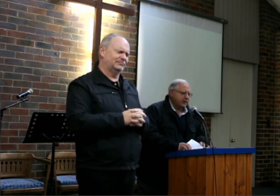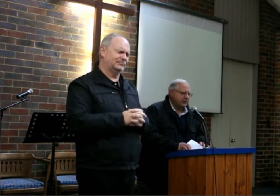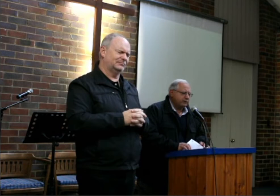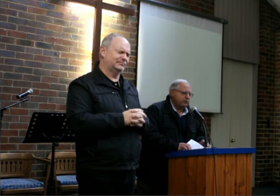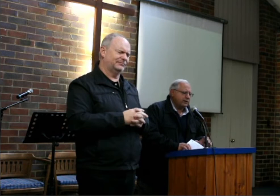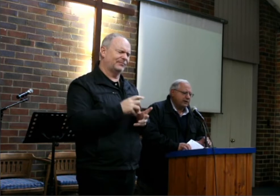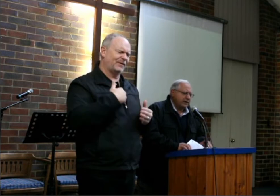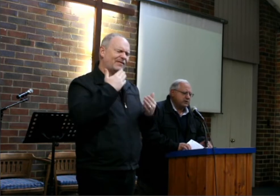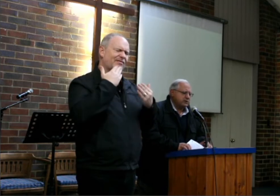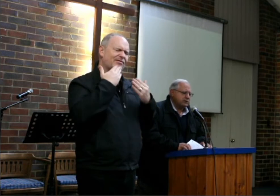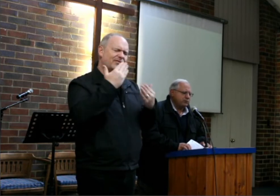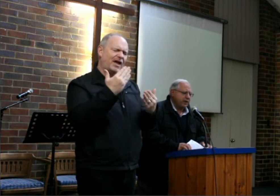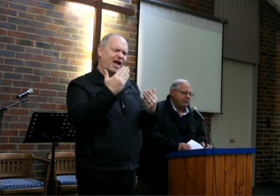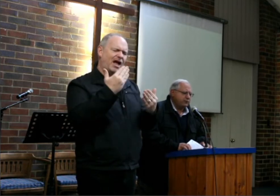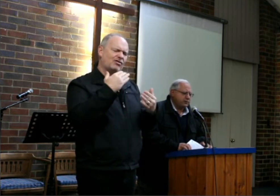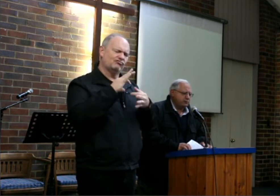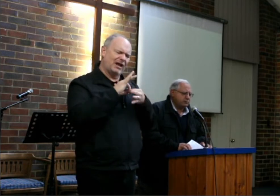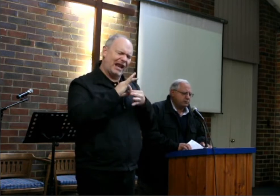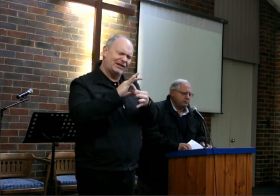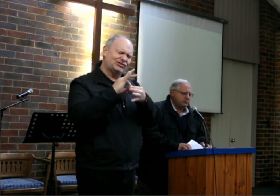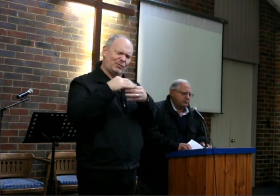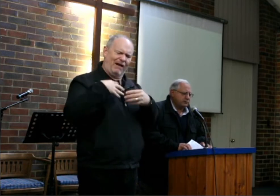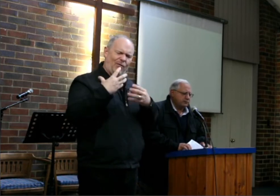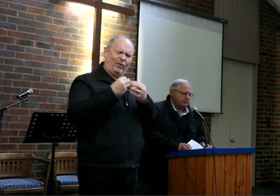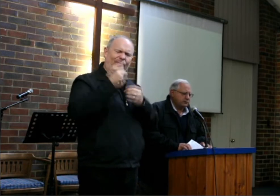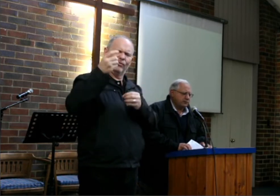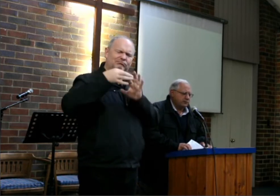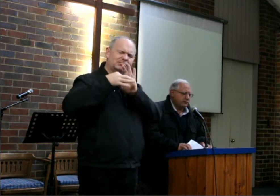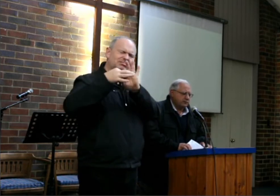we thank you for the relationship we have with you.